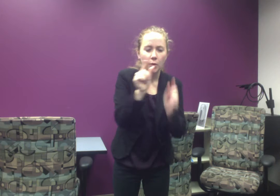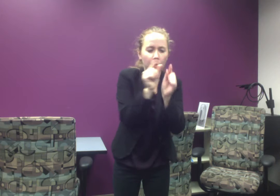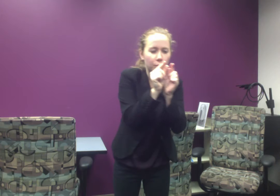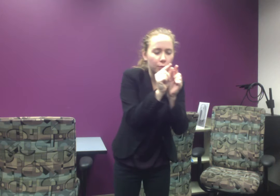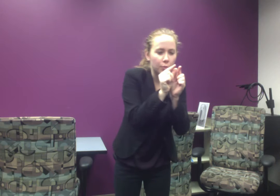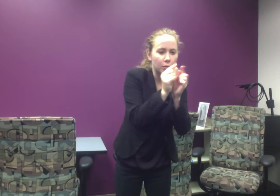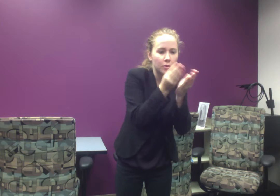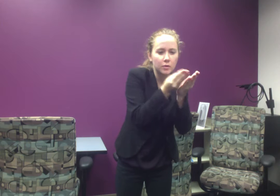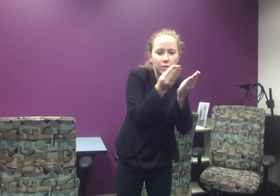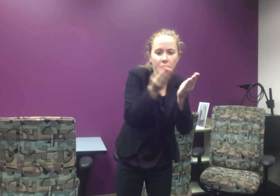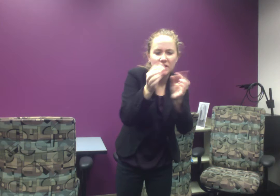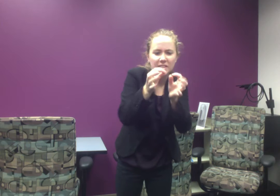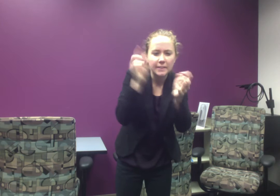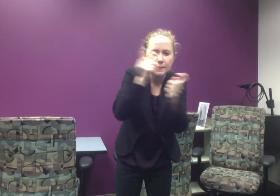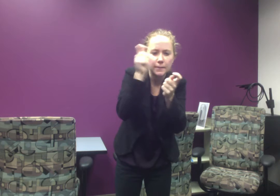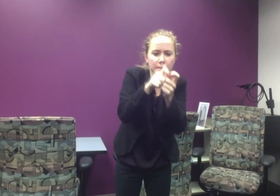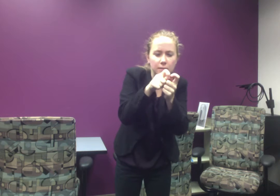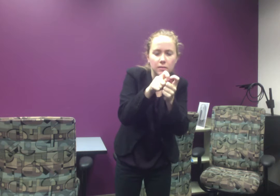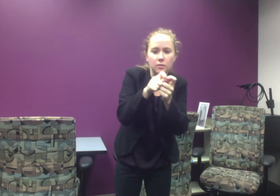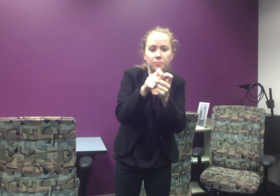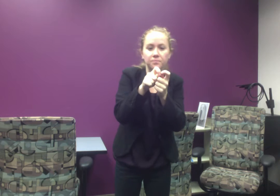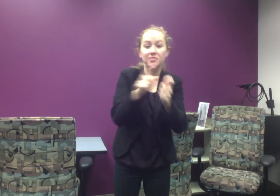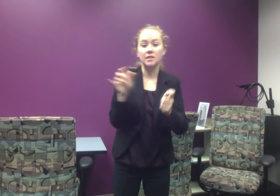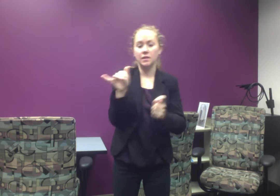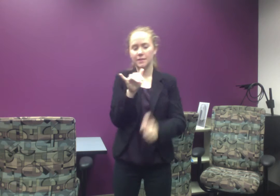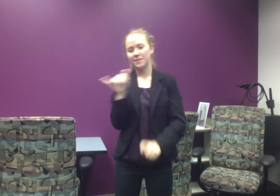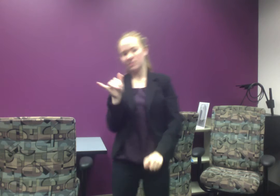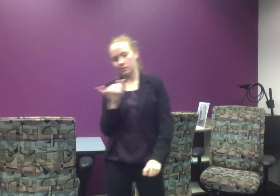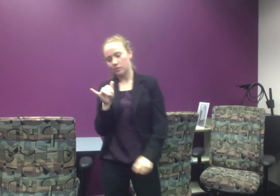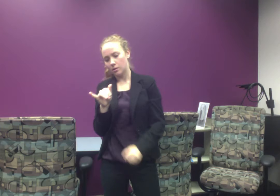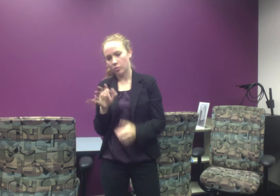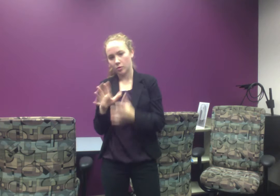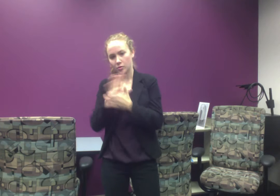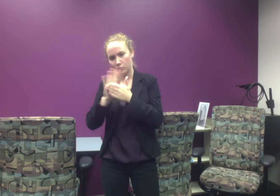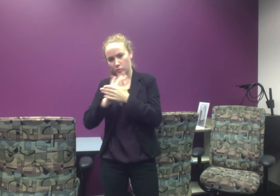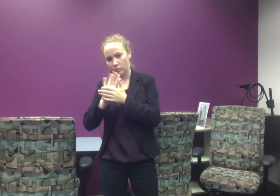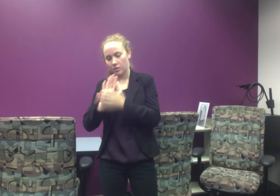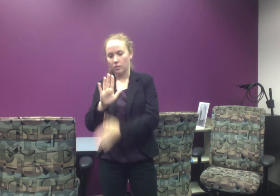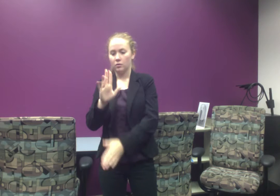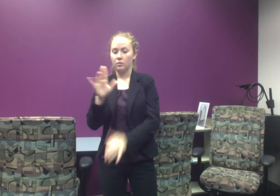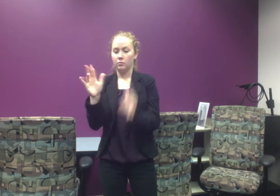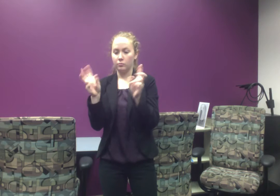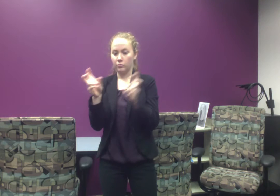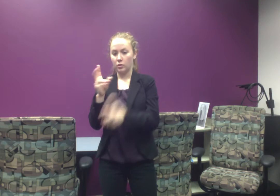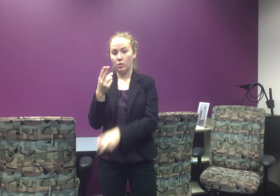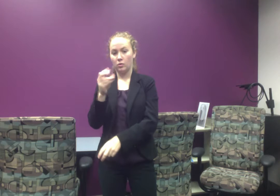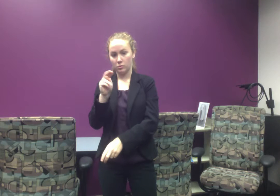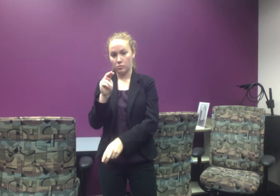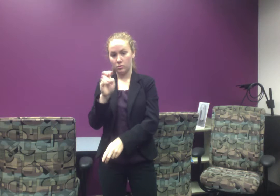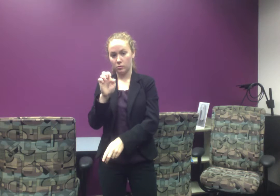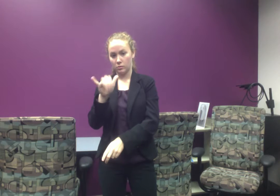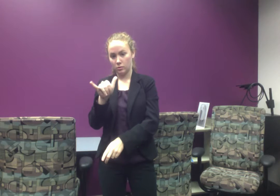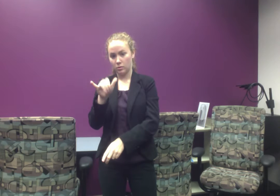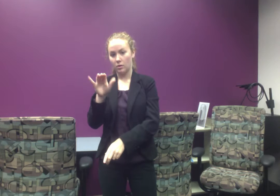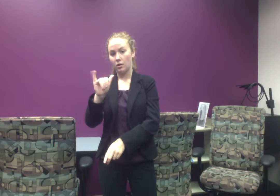the Kids. How even a tiny blade of grass would look like a giant, giant tree if you were the size of what? Maybe an